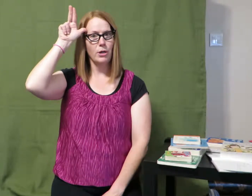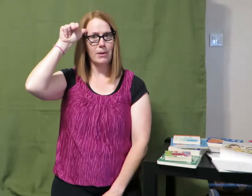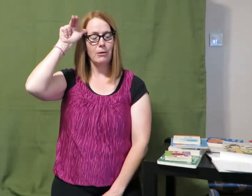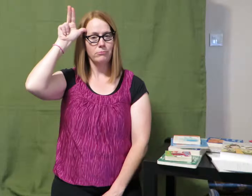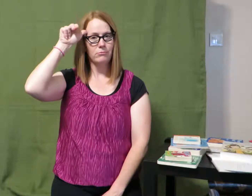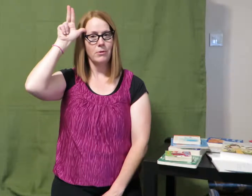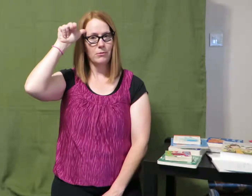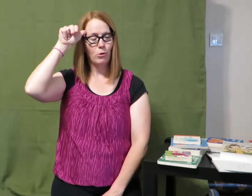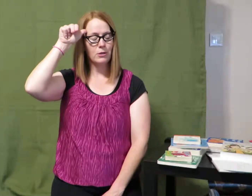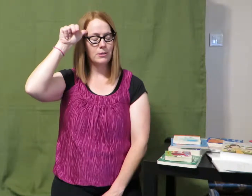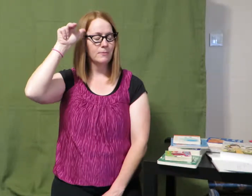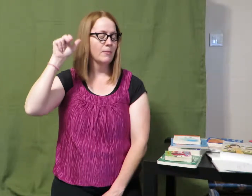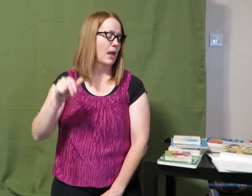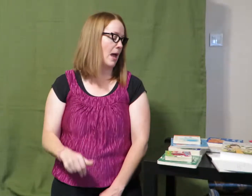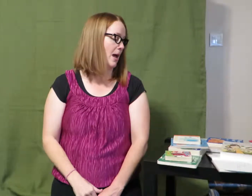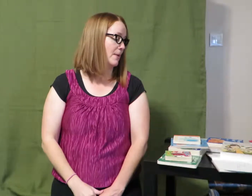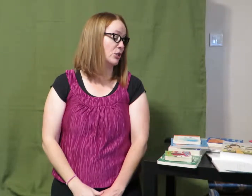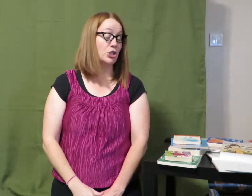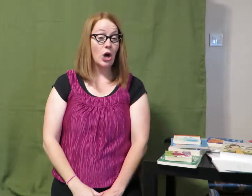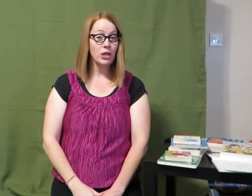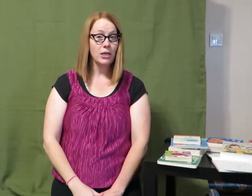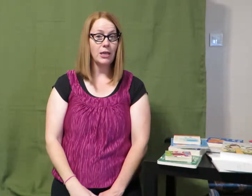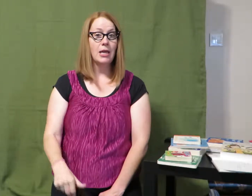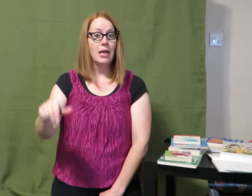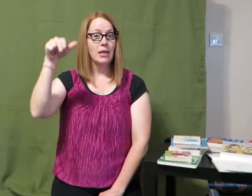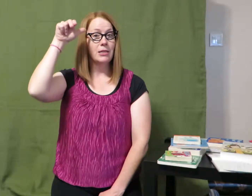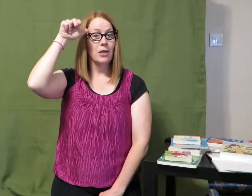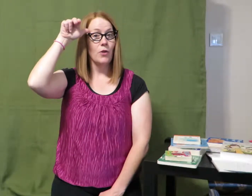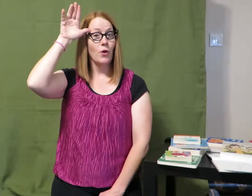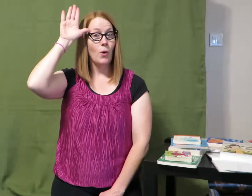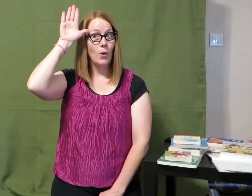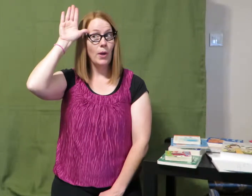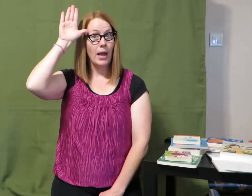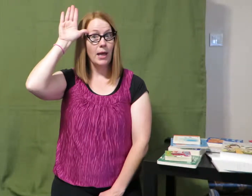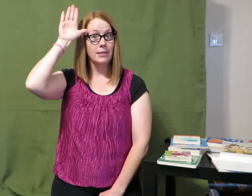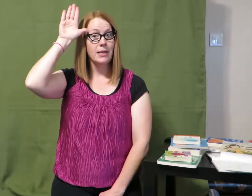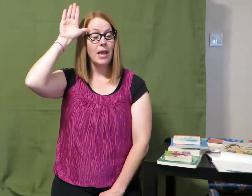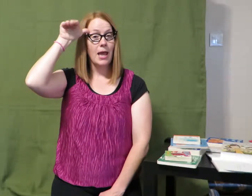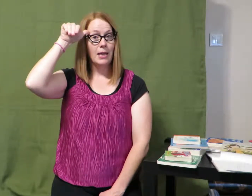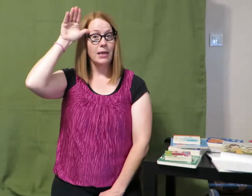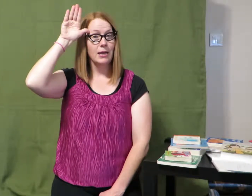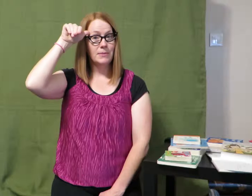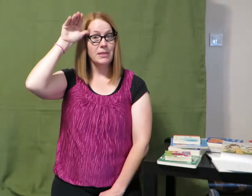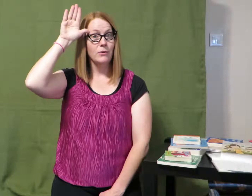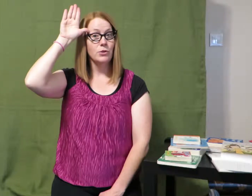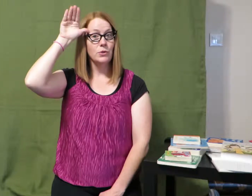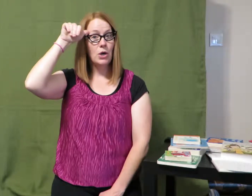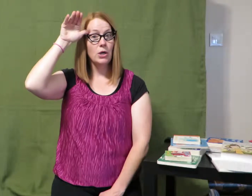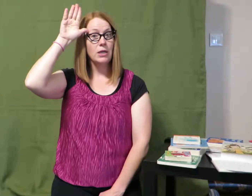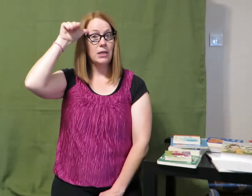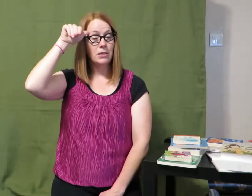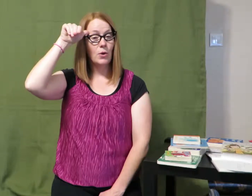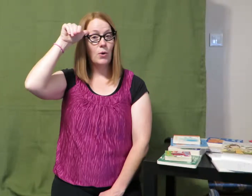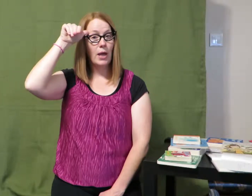them down. Horse. Donkey is the whole hand, and it comes down. So donkey is the whole